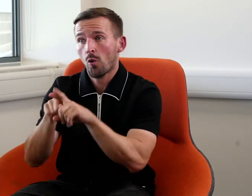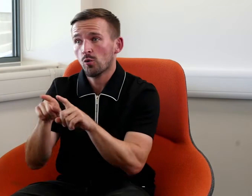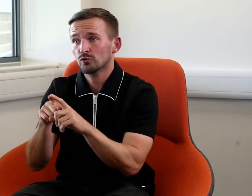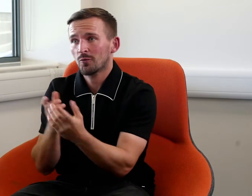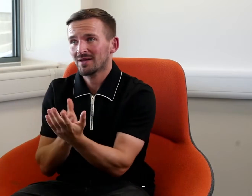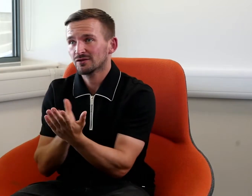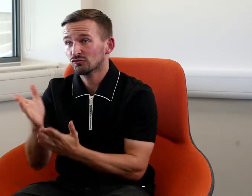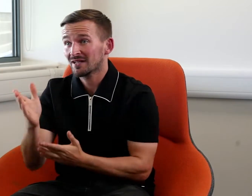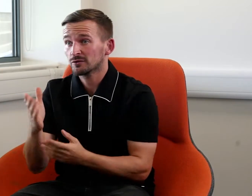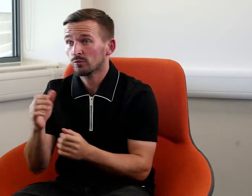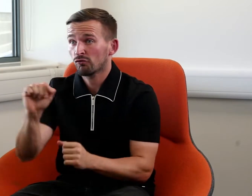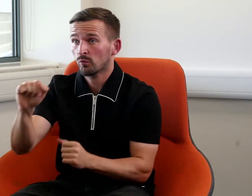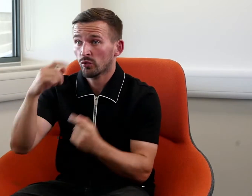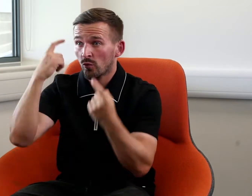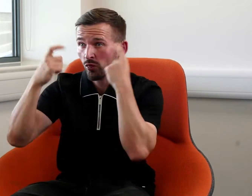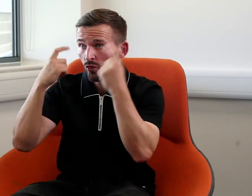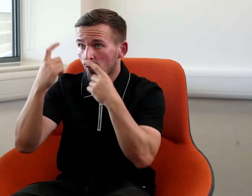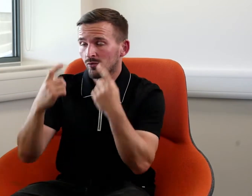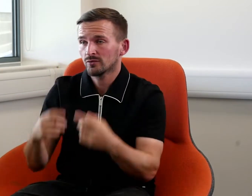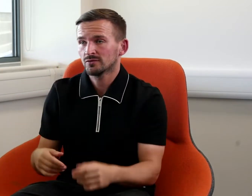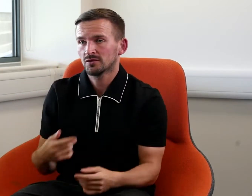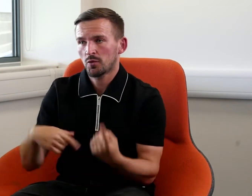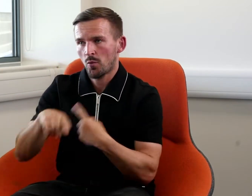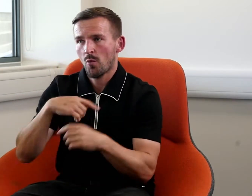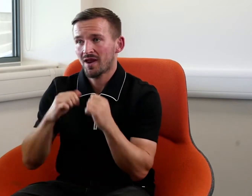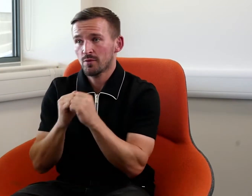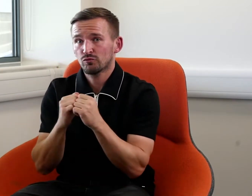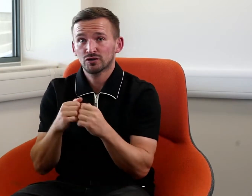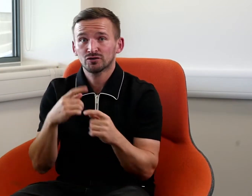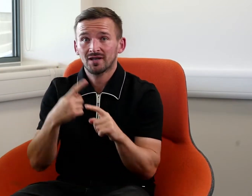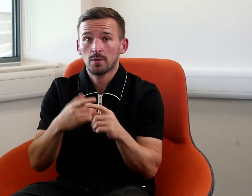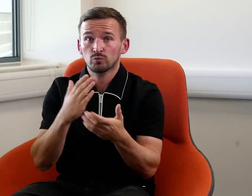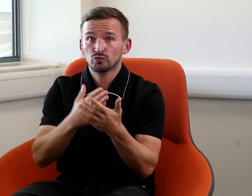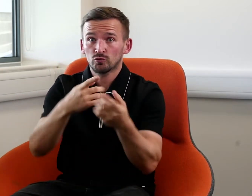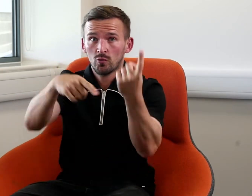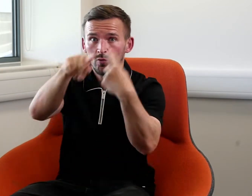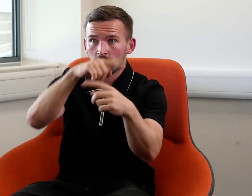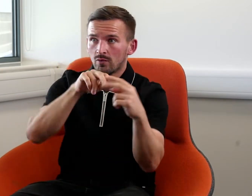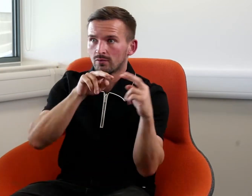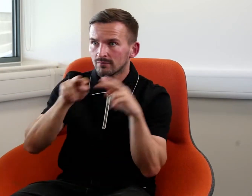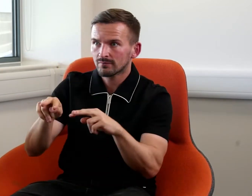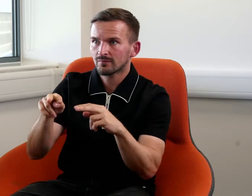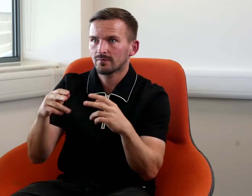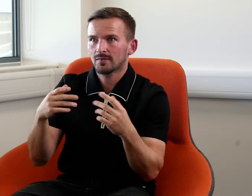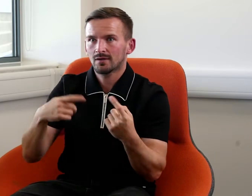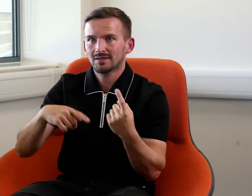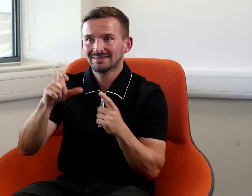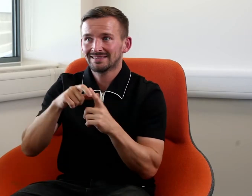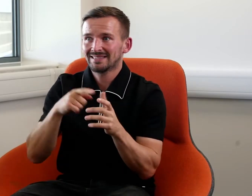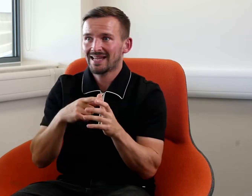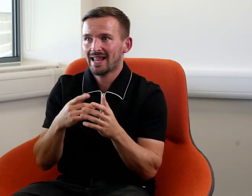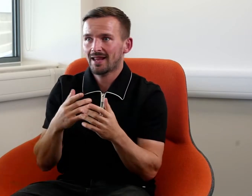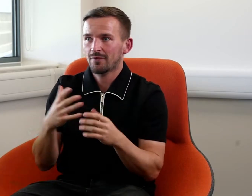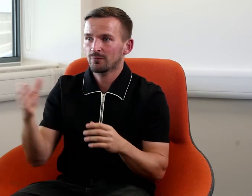background, and everything about your political journey. I really appreciate you coming in and taking the time to be here